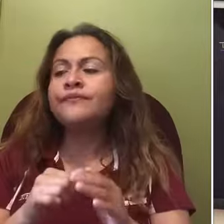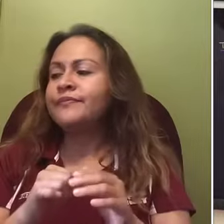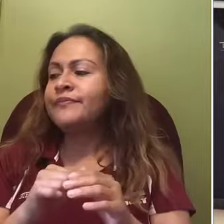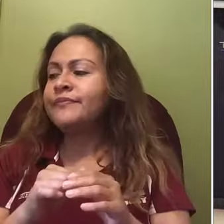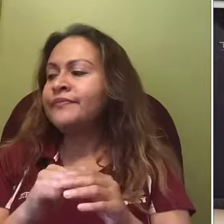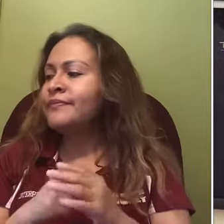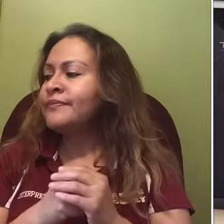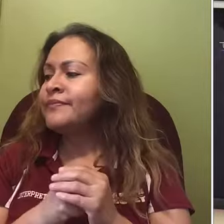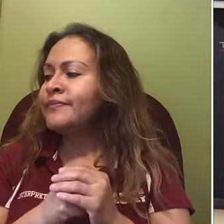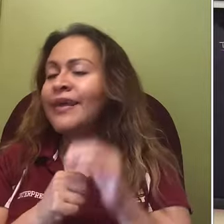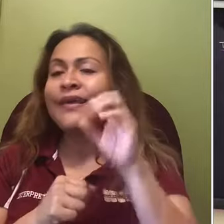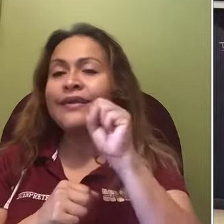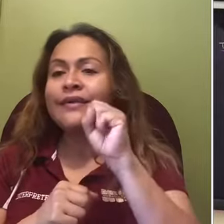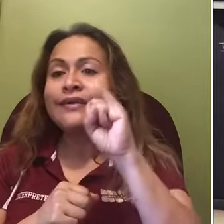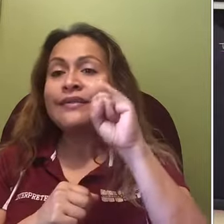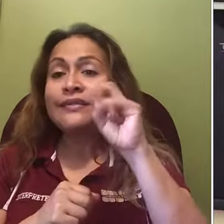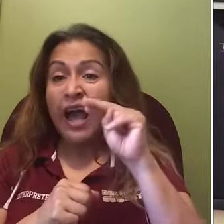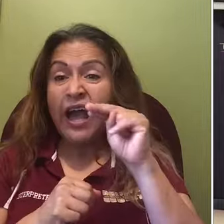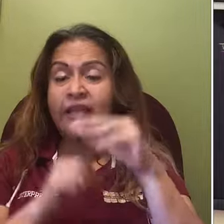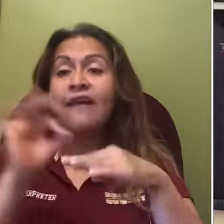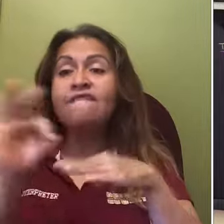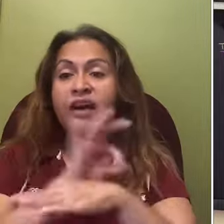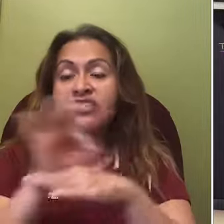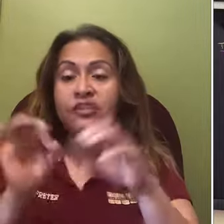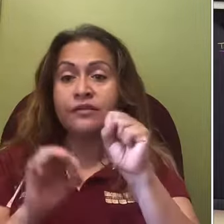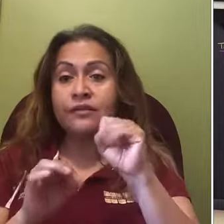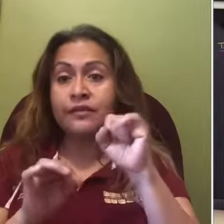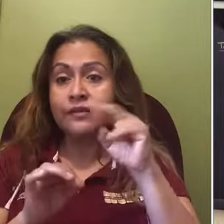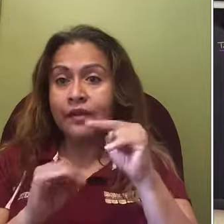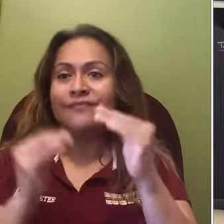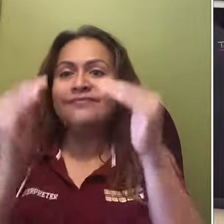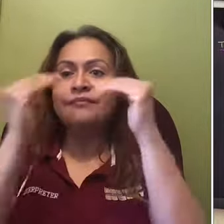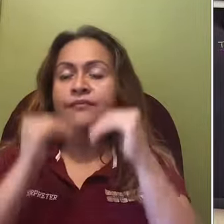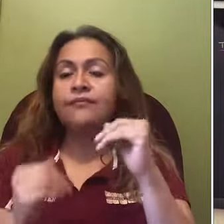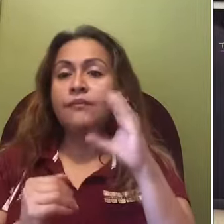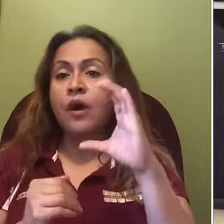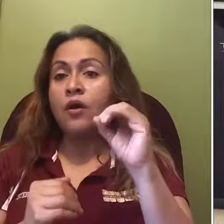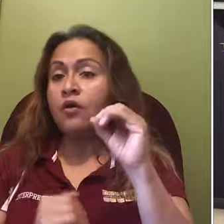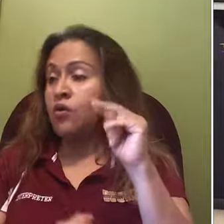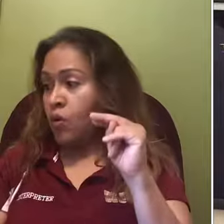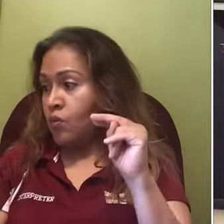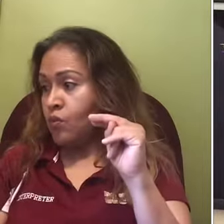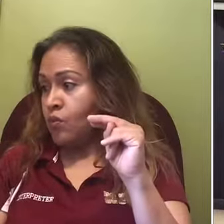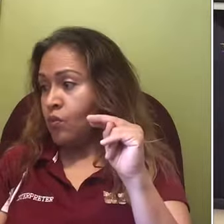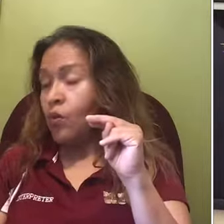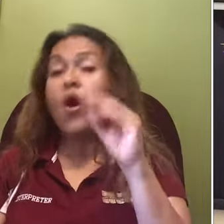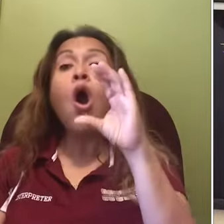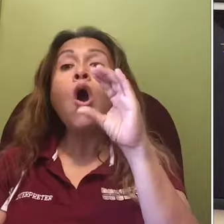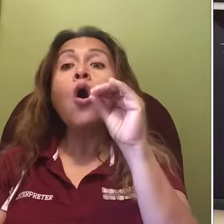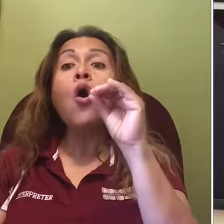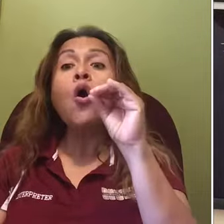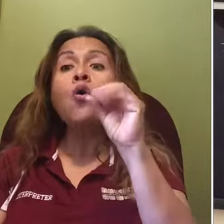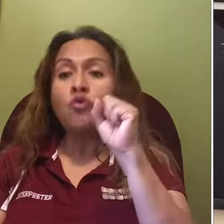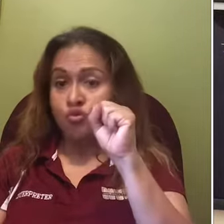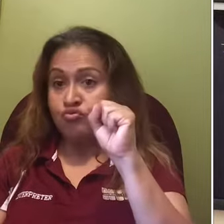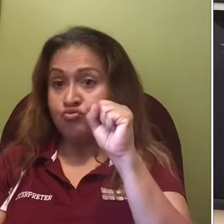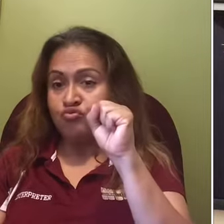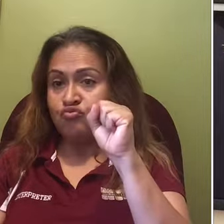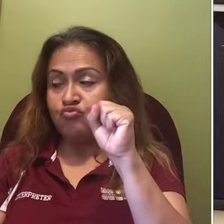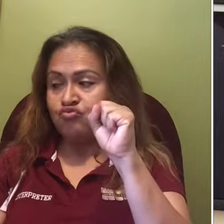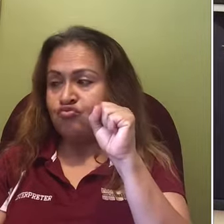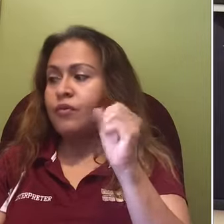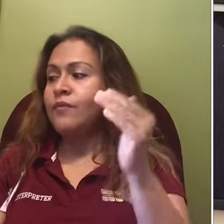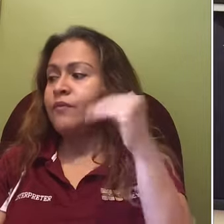sine function. There is the cosine function, and there is the tangent